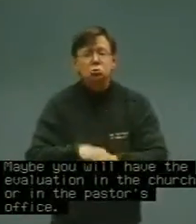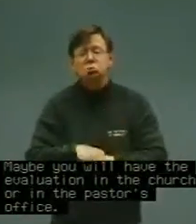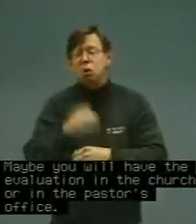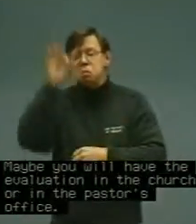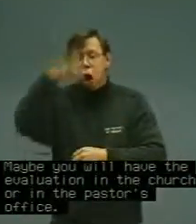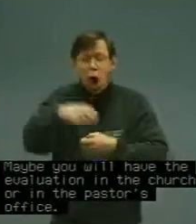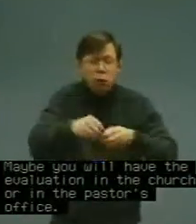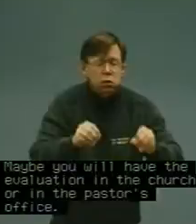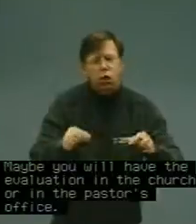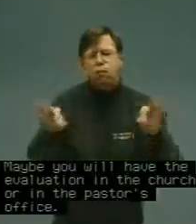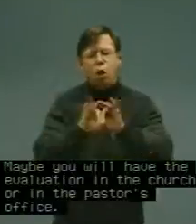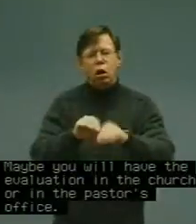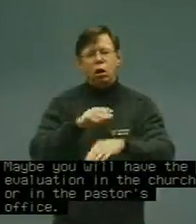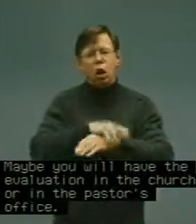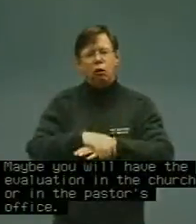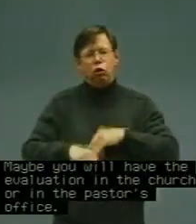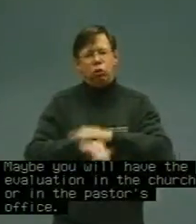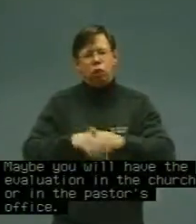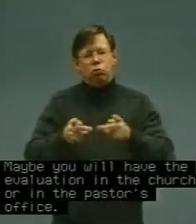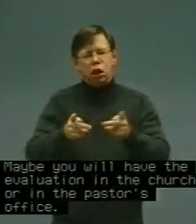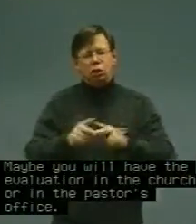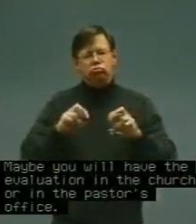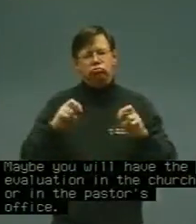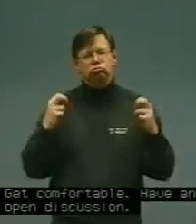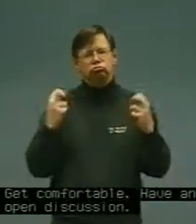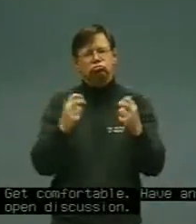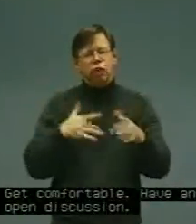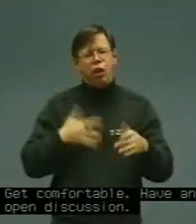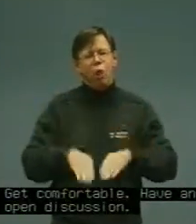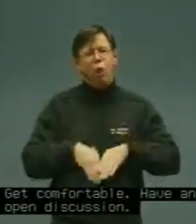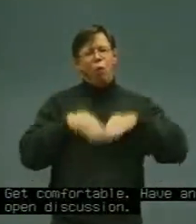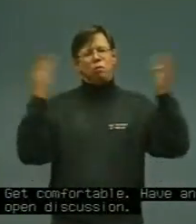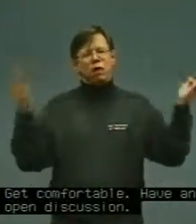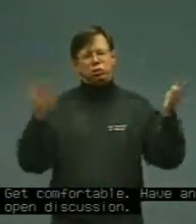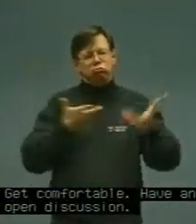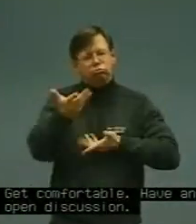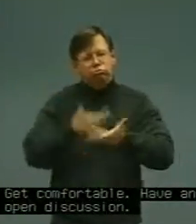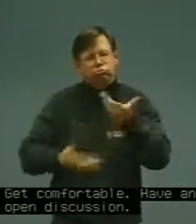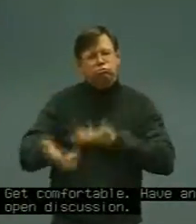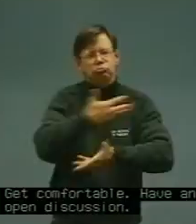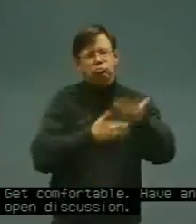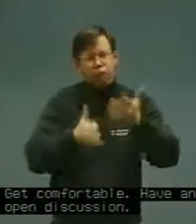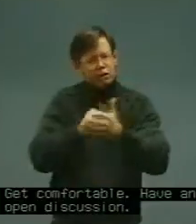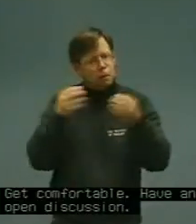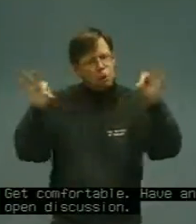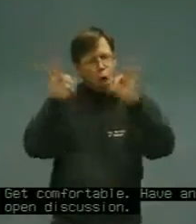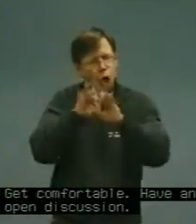Maybe you will have the evaluation in the church or in the pastor's office. Get comfortable. Have an open